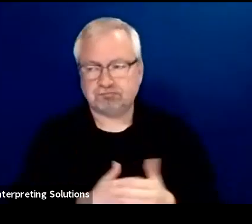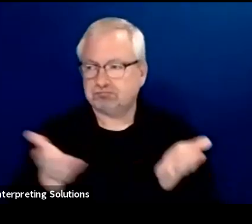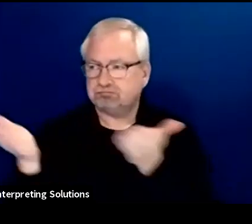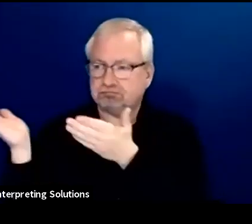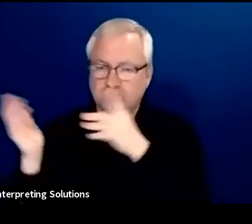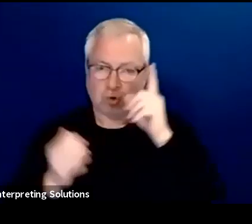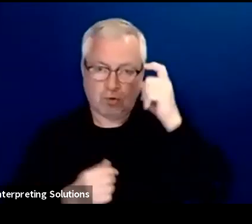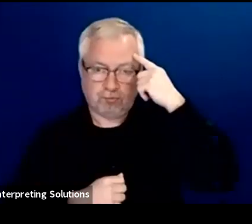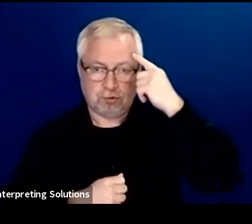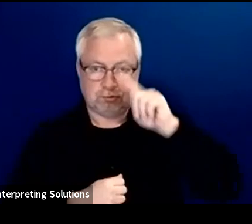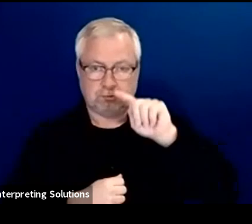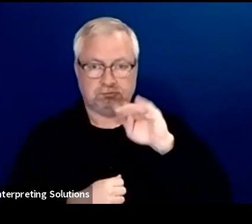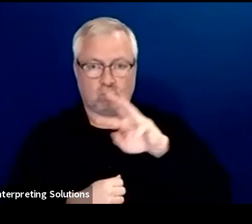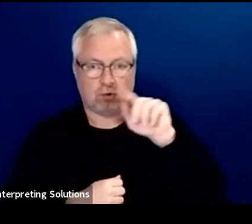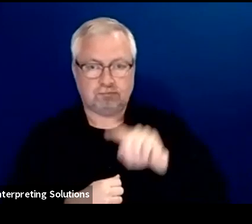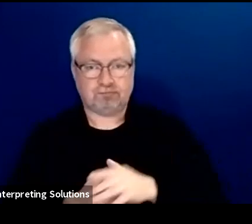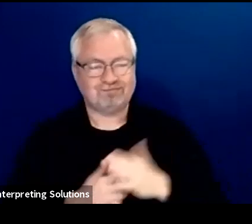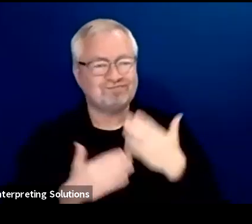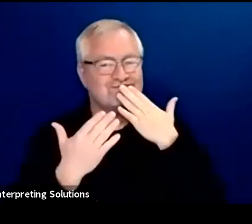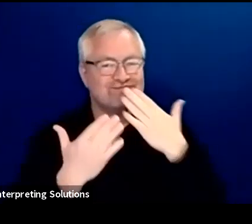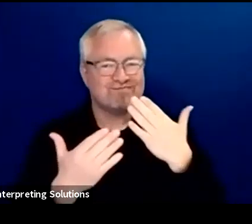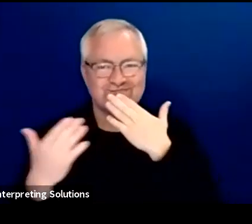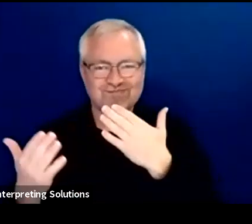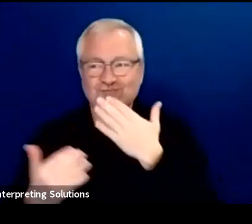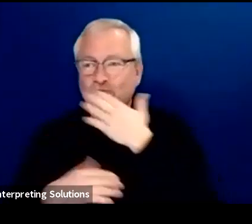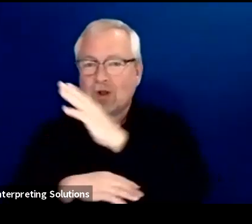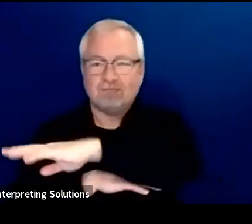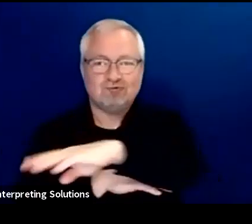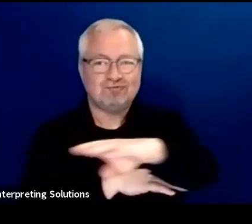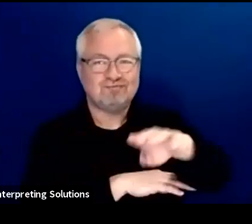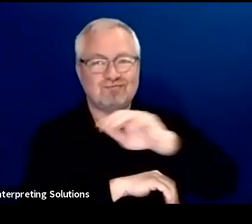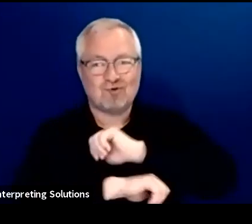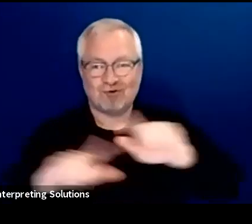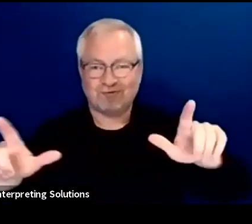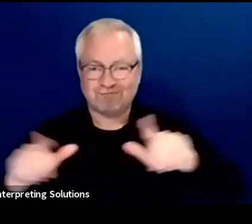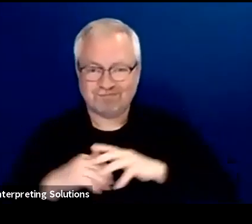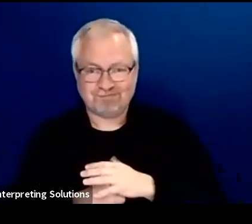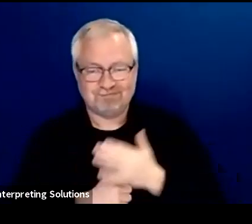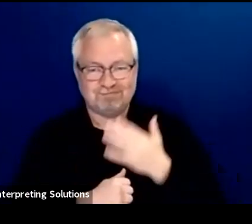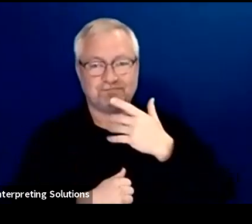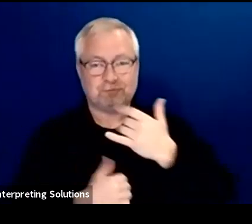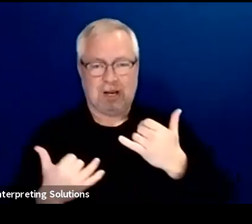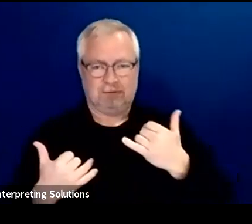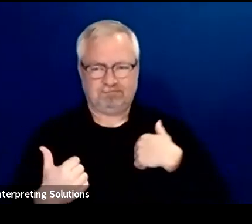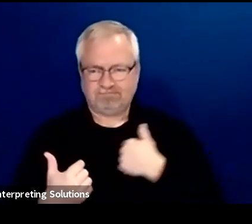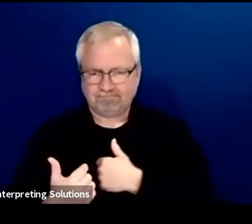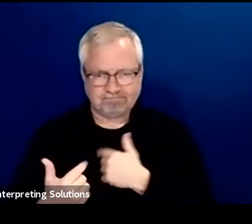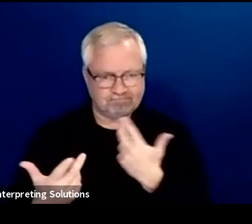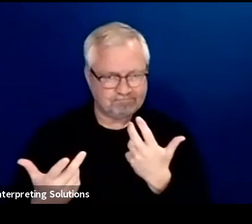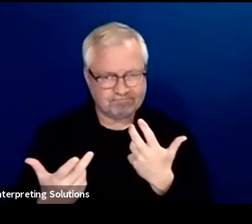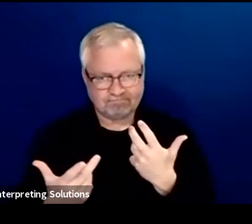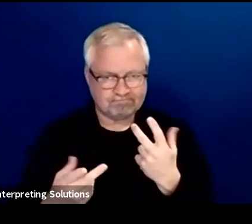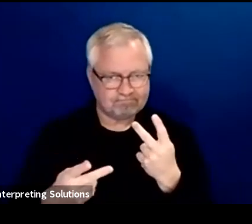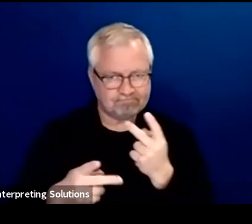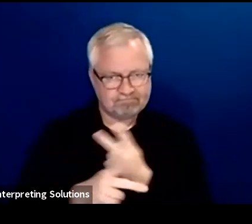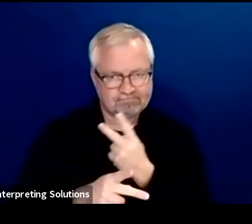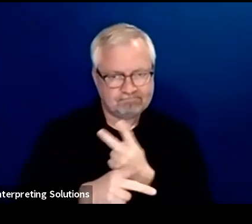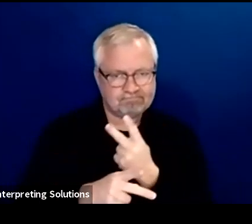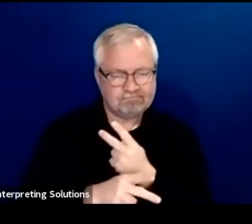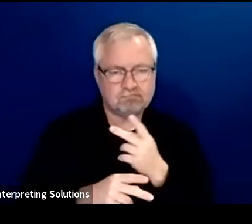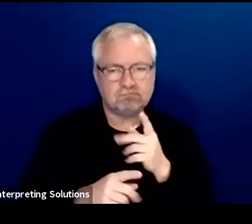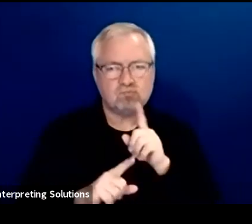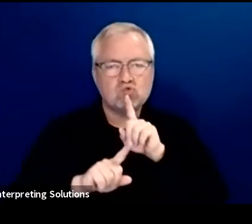Thanks, Teddy. Good afternoon, everyone, and good afternoon, Minnesota. We'll try and keep our rhythm where we're short on the front end and leave as much time for questions